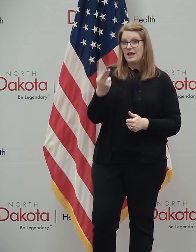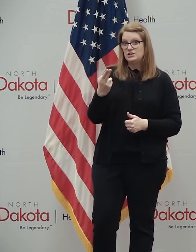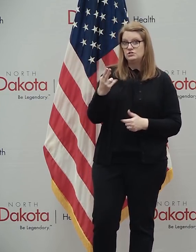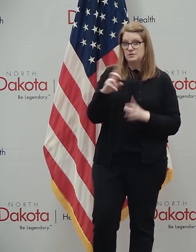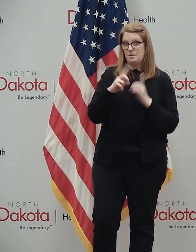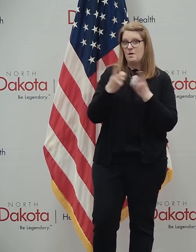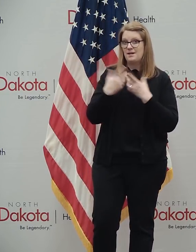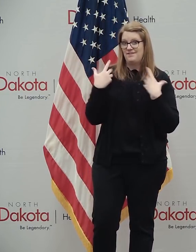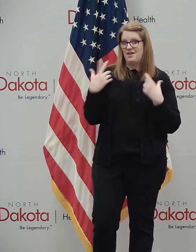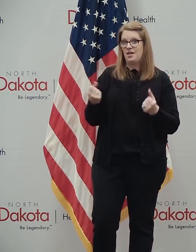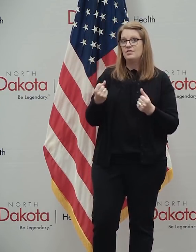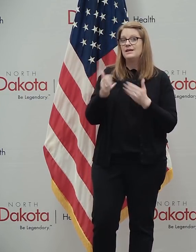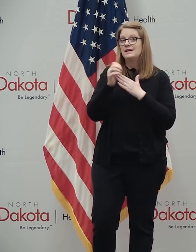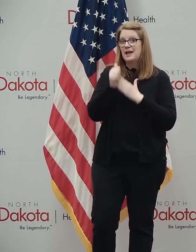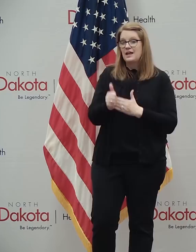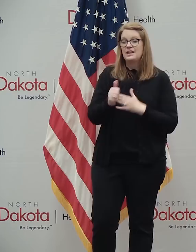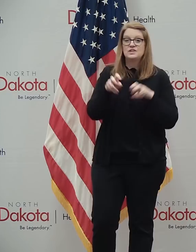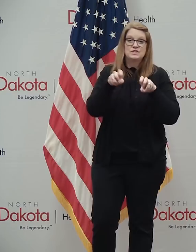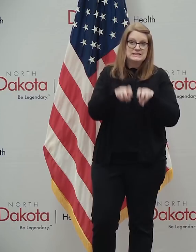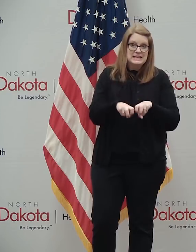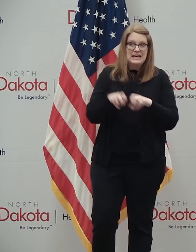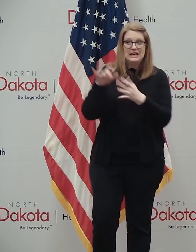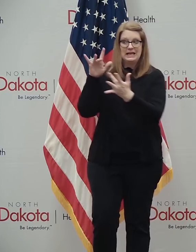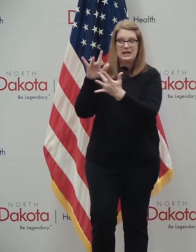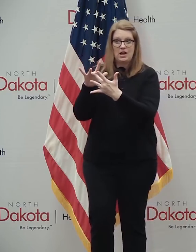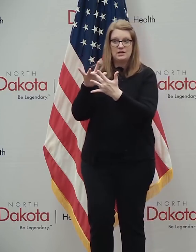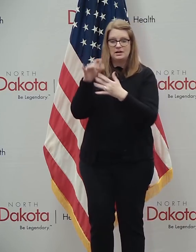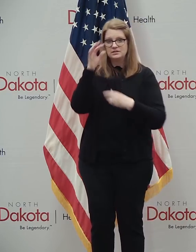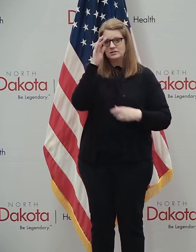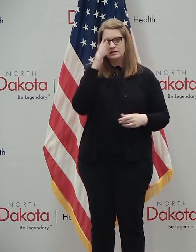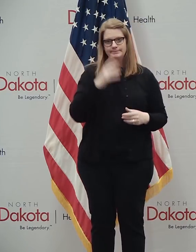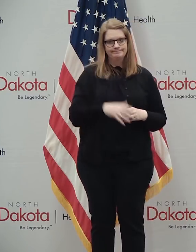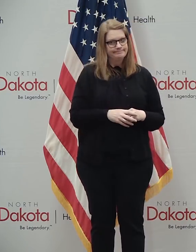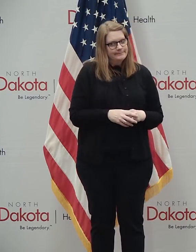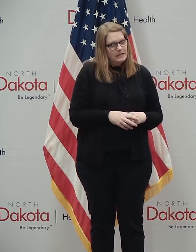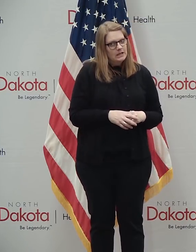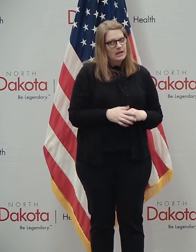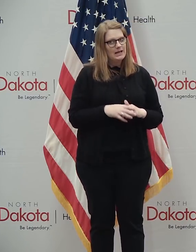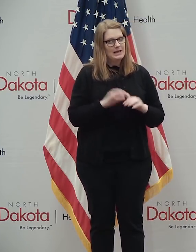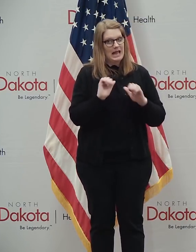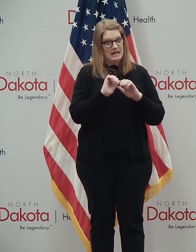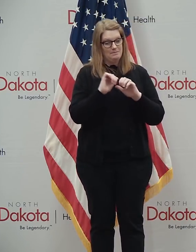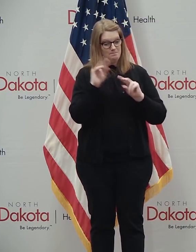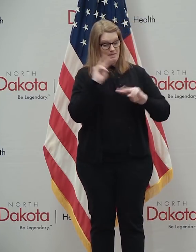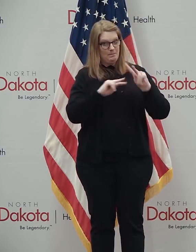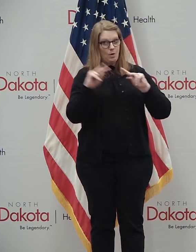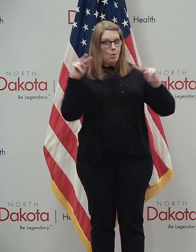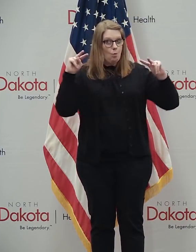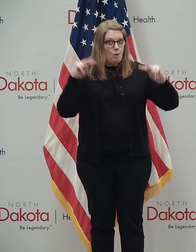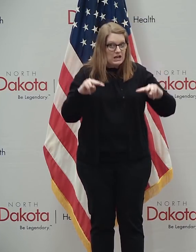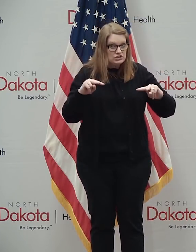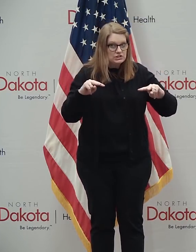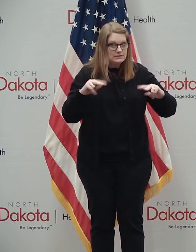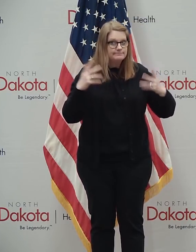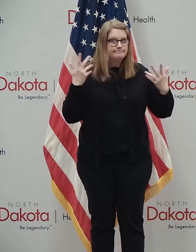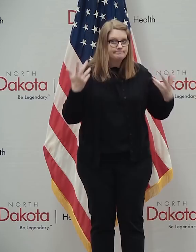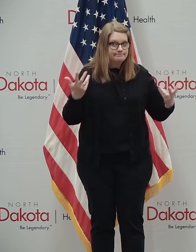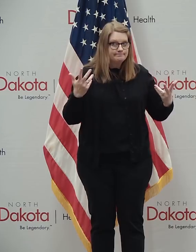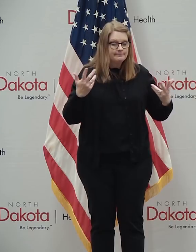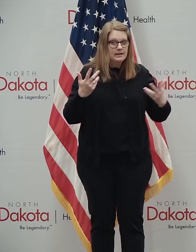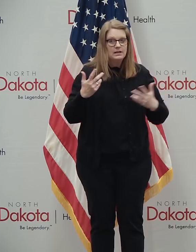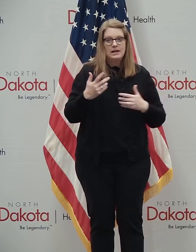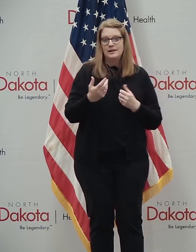physical contact. The issue of spectators and how your school district will determine how many additional